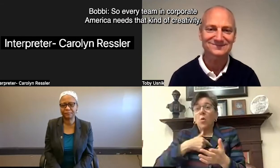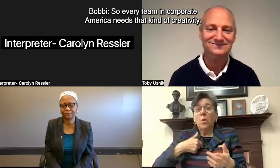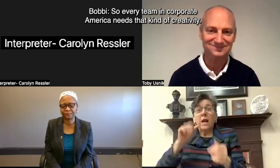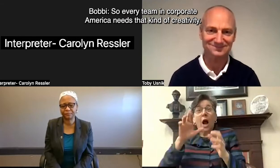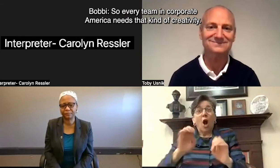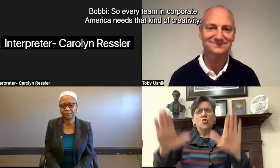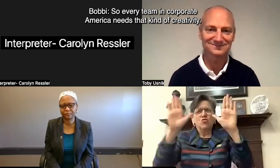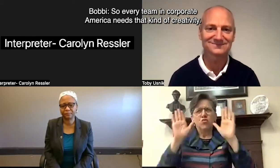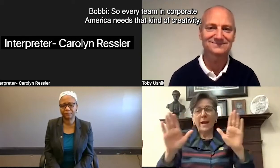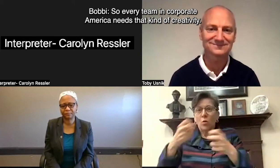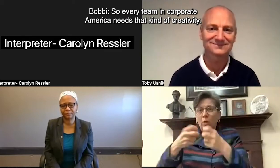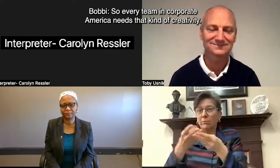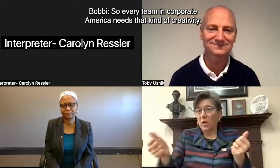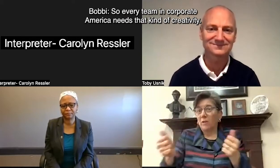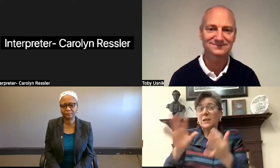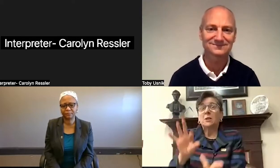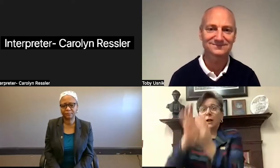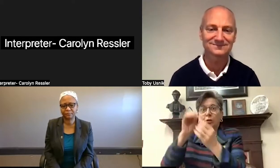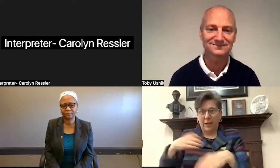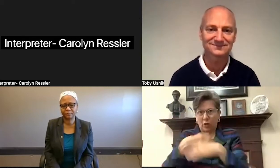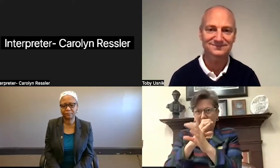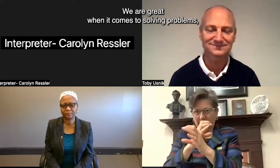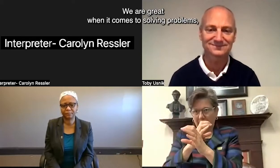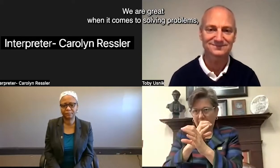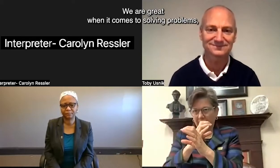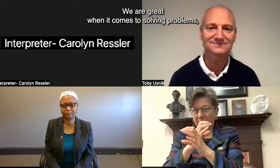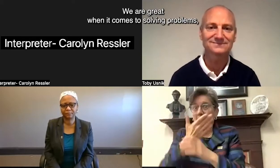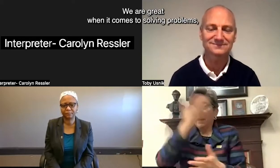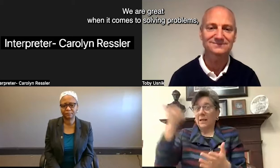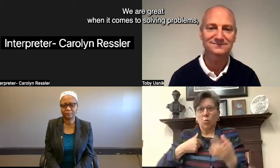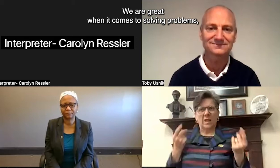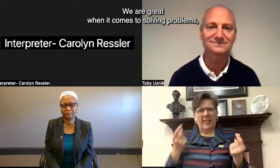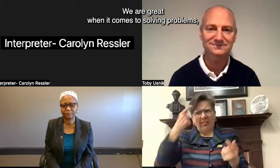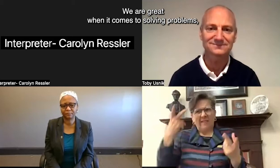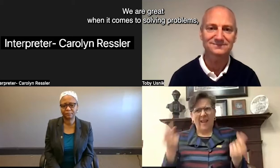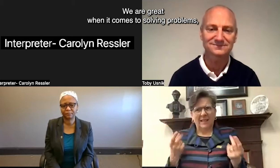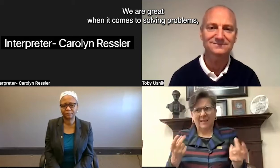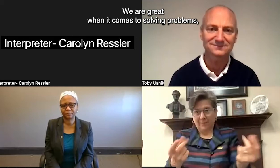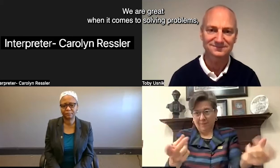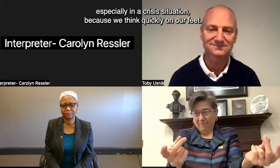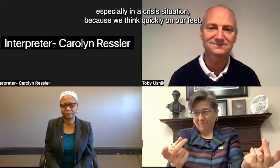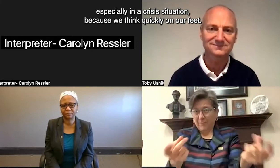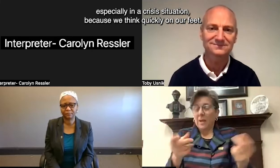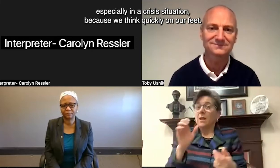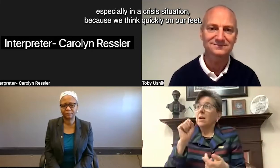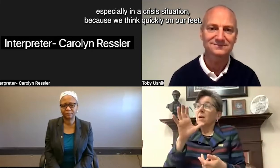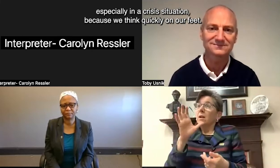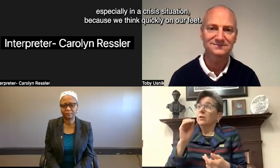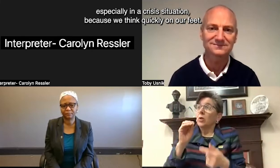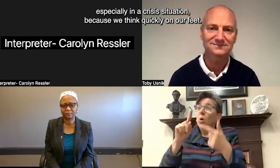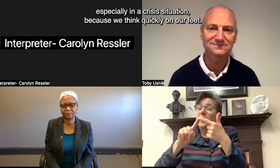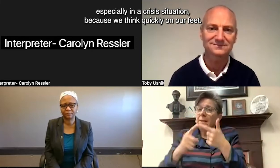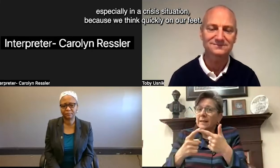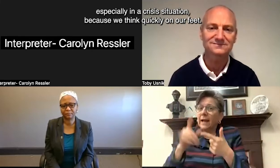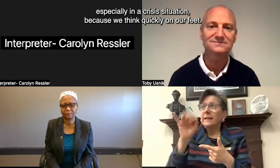creativity. We are great when it comes to solving problems, especially in a crisis situation, because we think